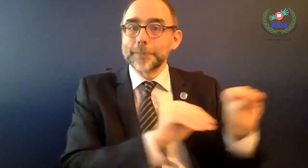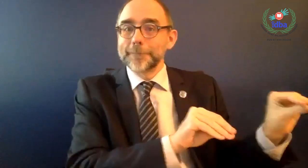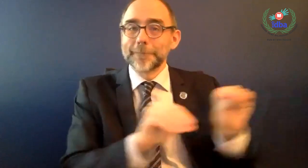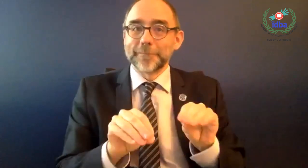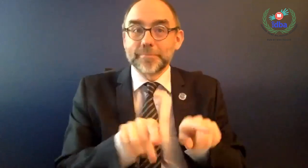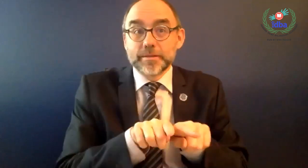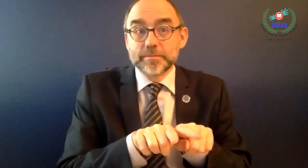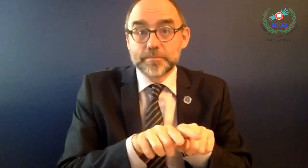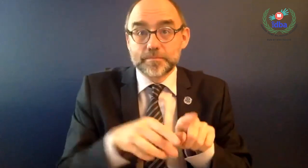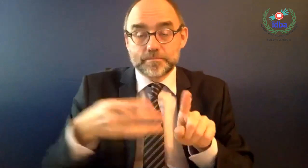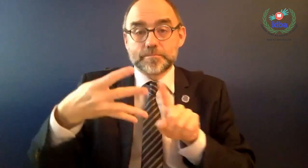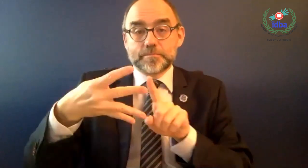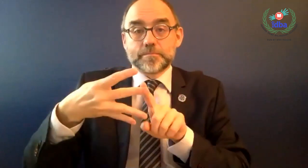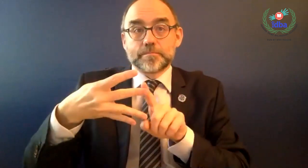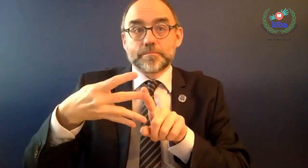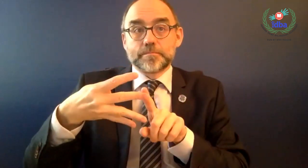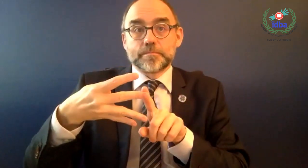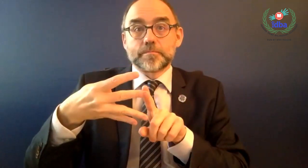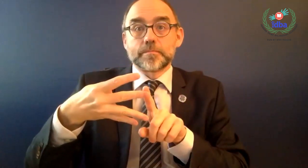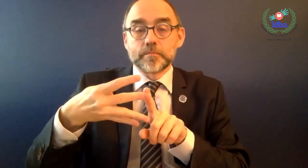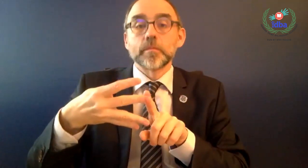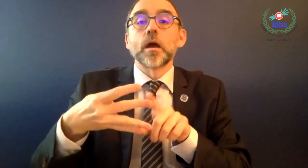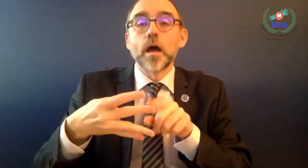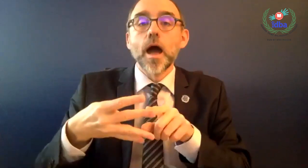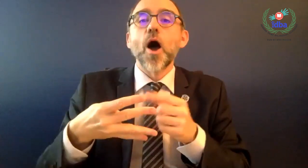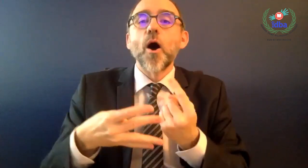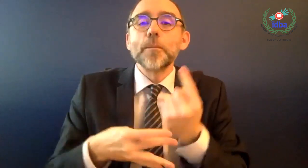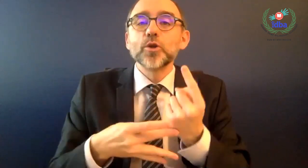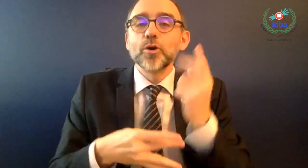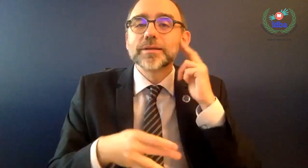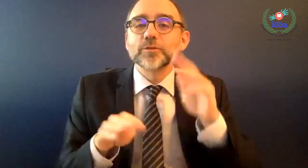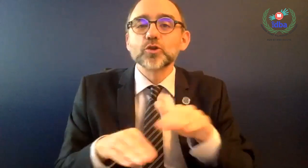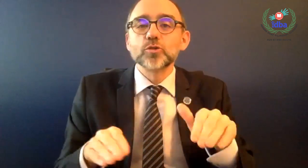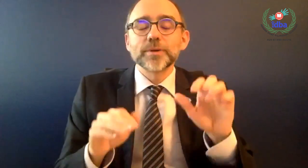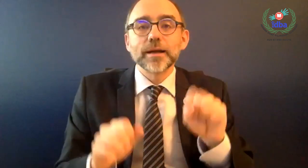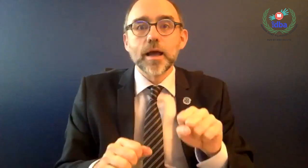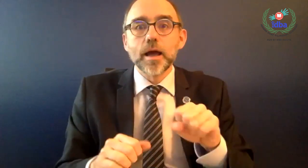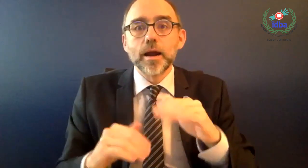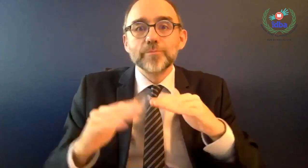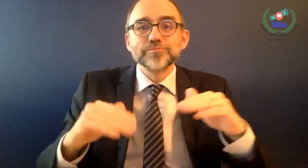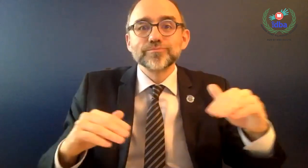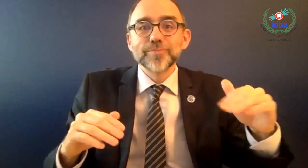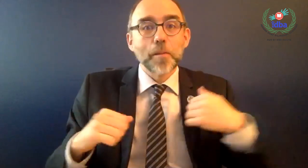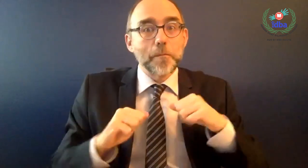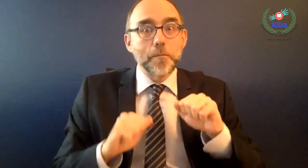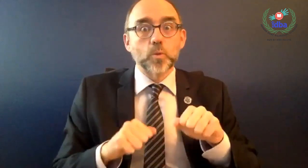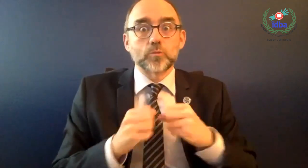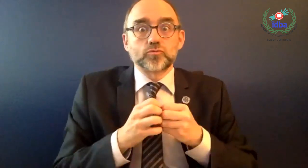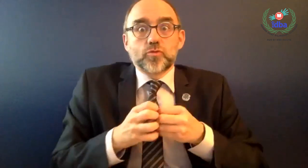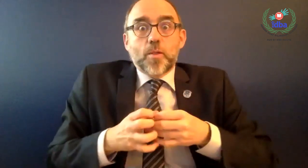has should be having the curriculum so that the deaf and the hearing children study equal and